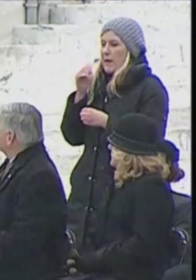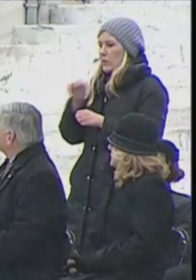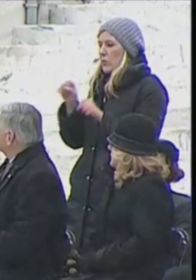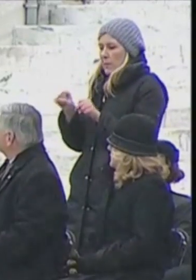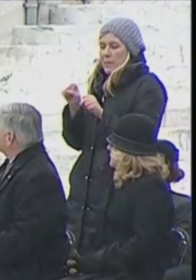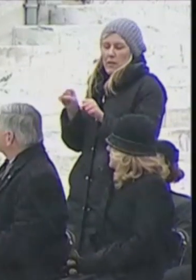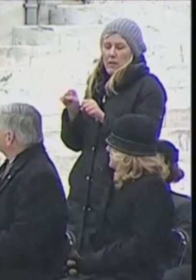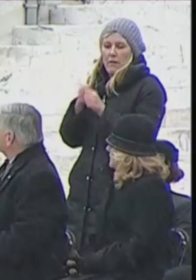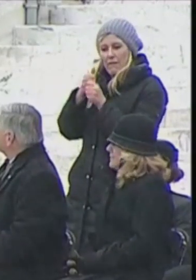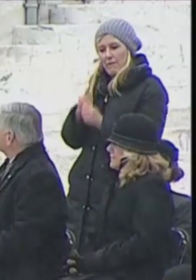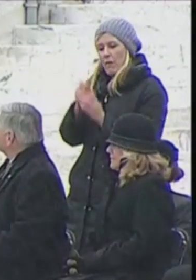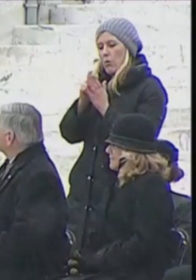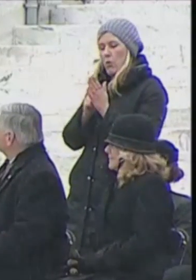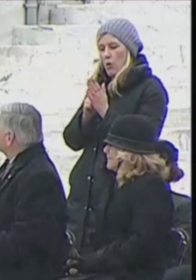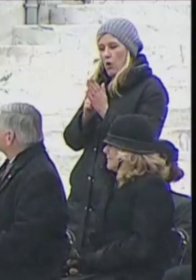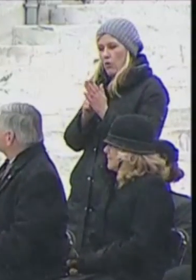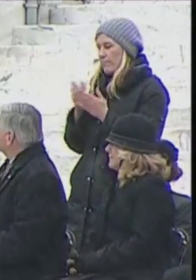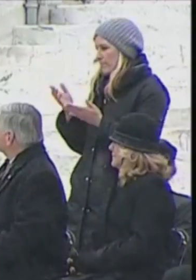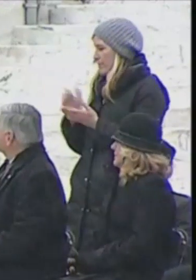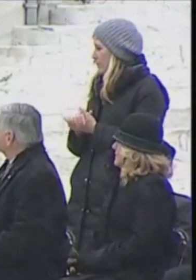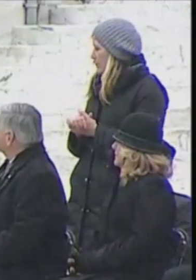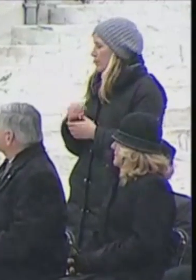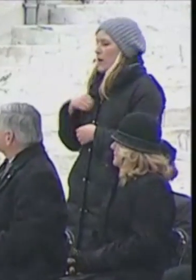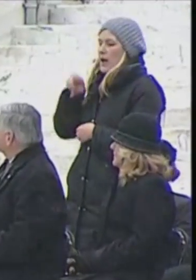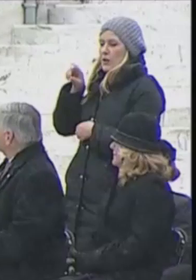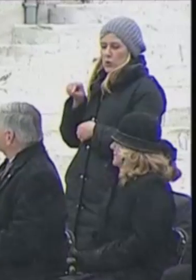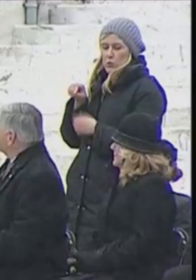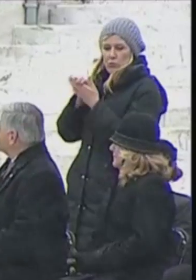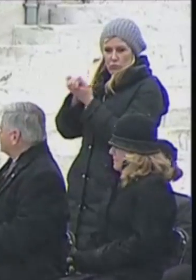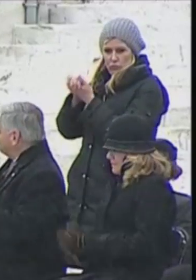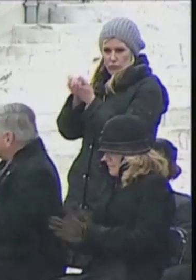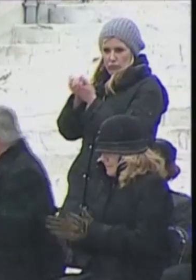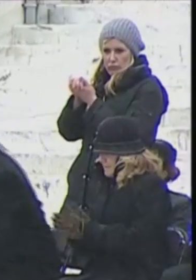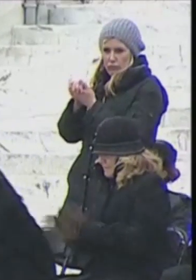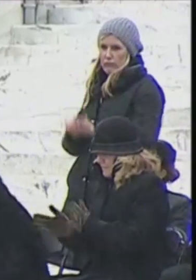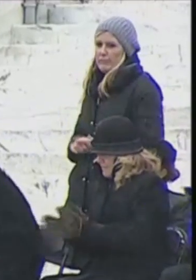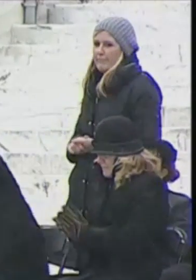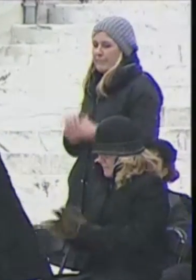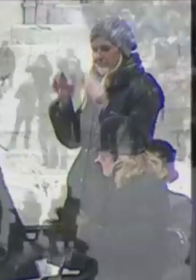abilities, according to law, so help you God. I do. Congratulations.